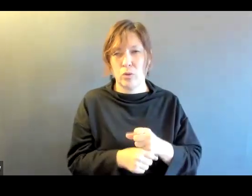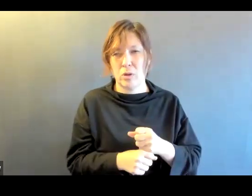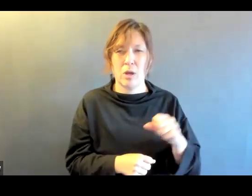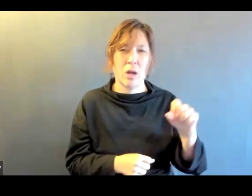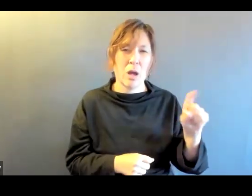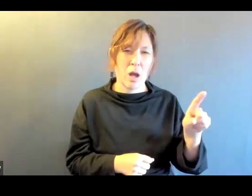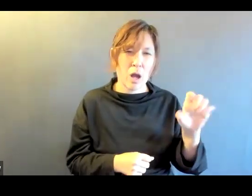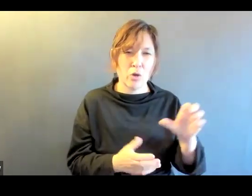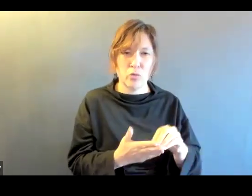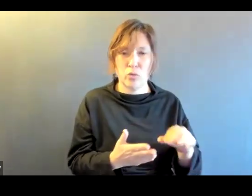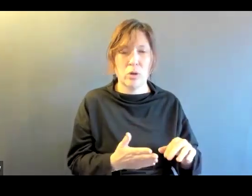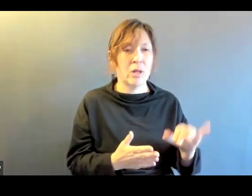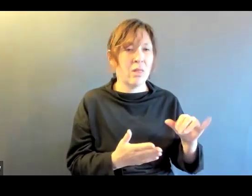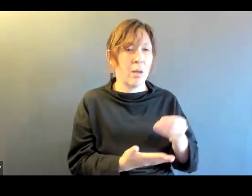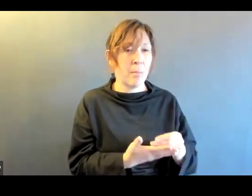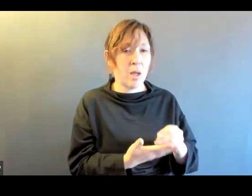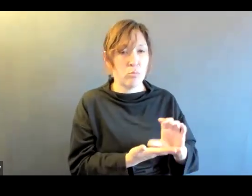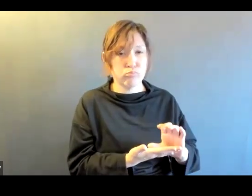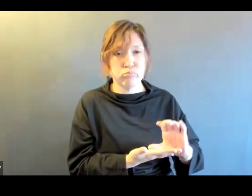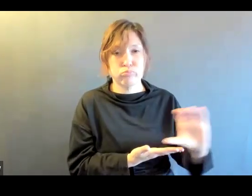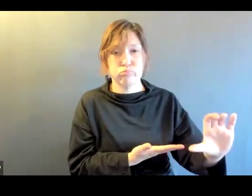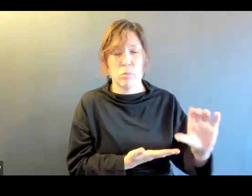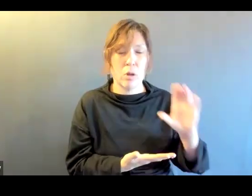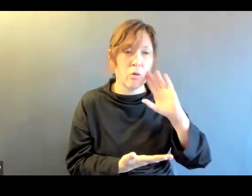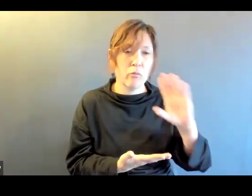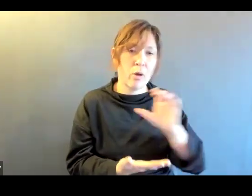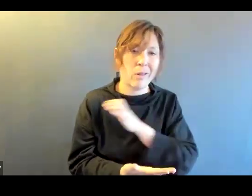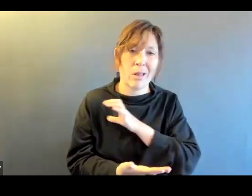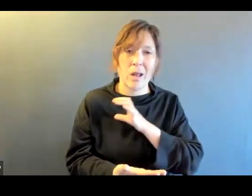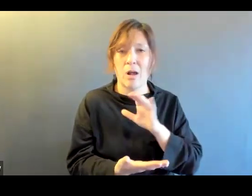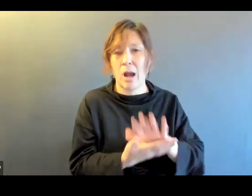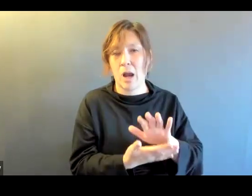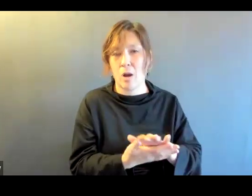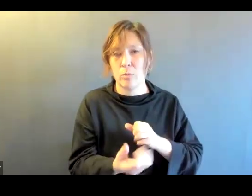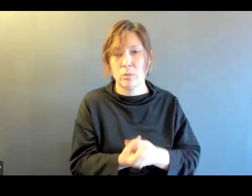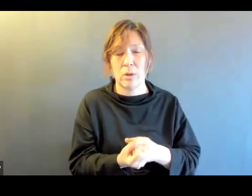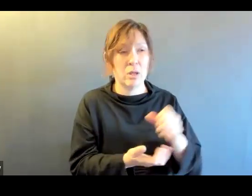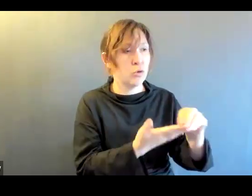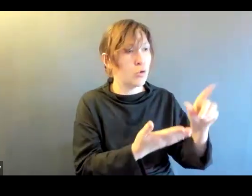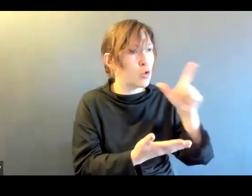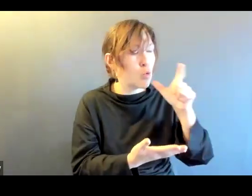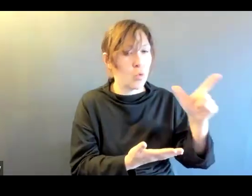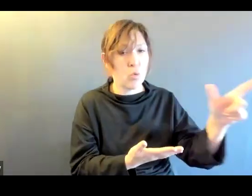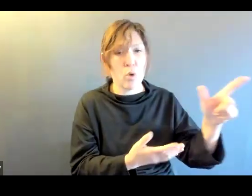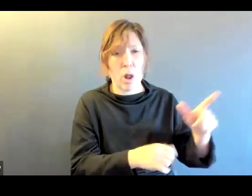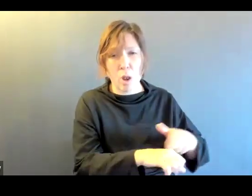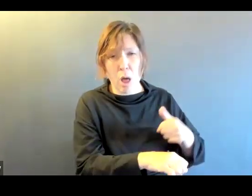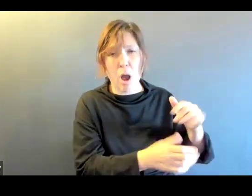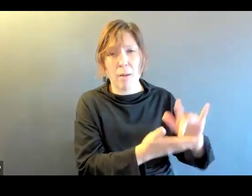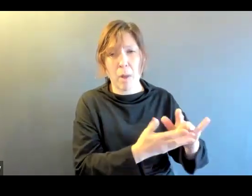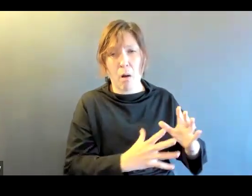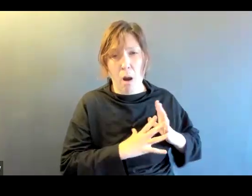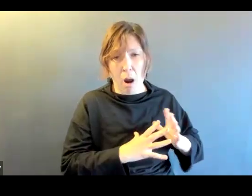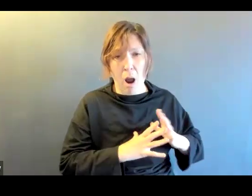The funding will provide intensive clinical and academic support for students returning to school after an extended